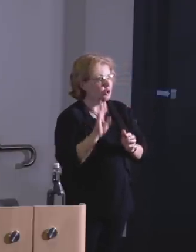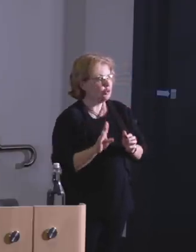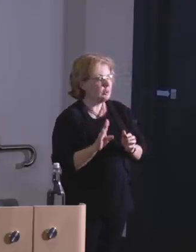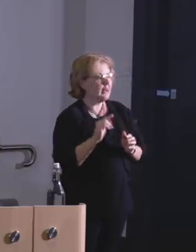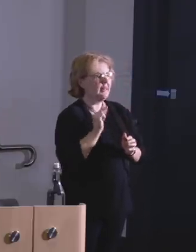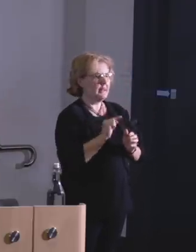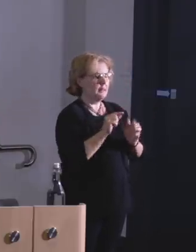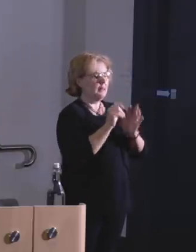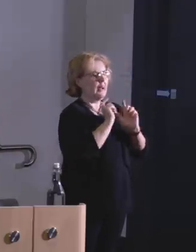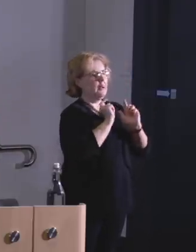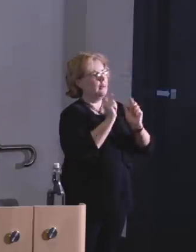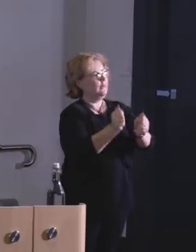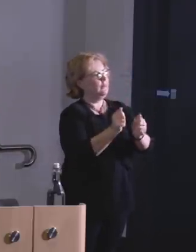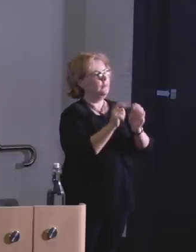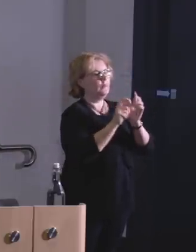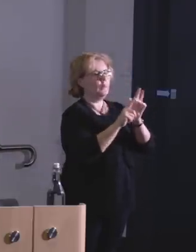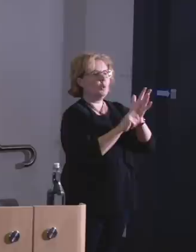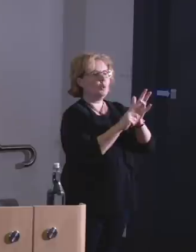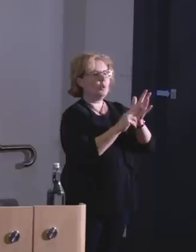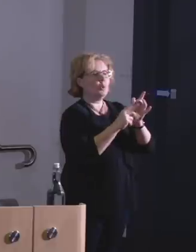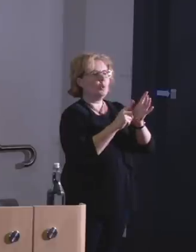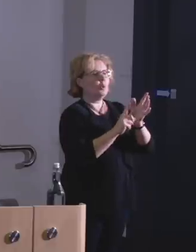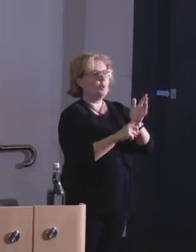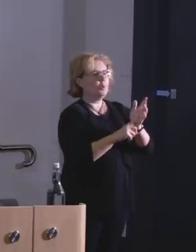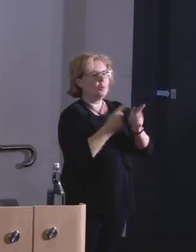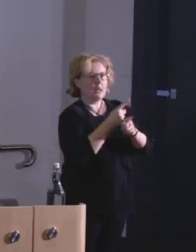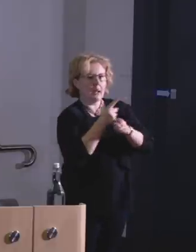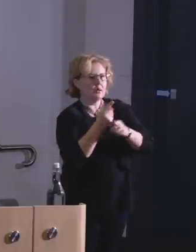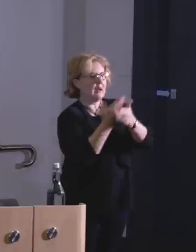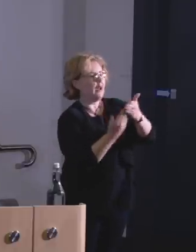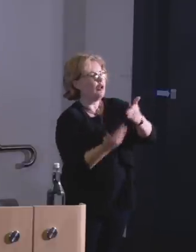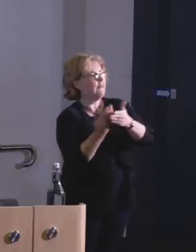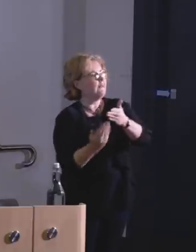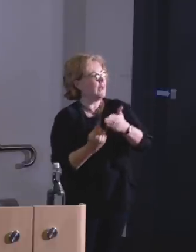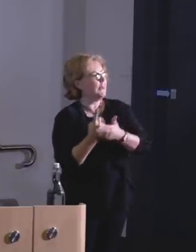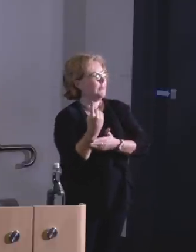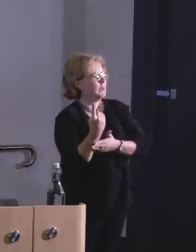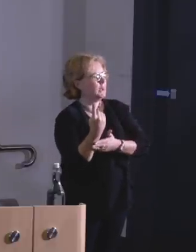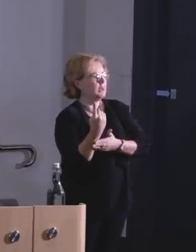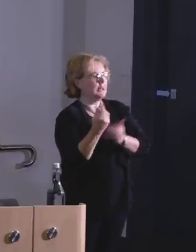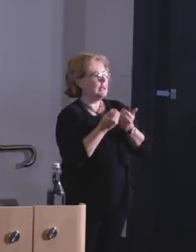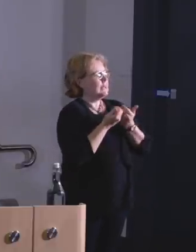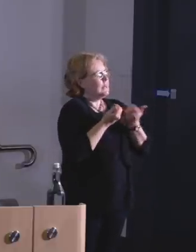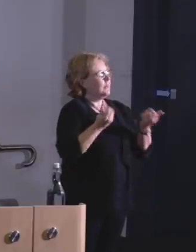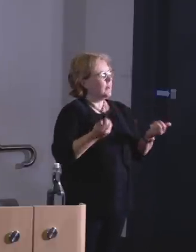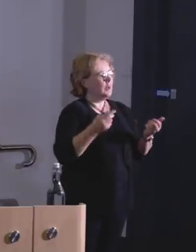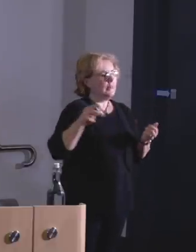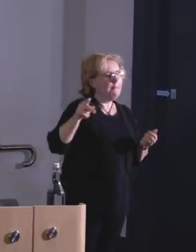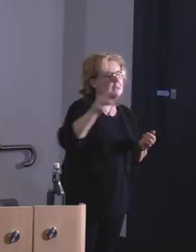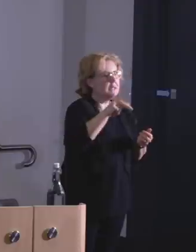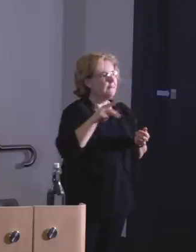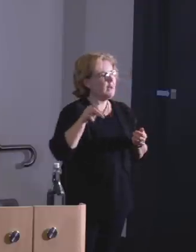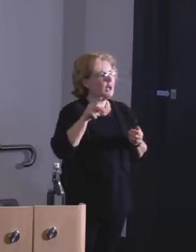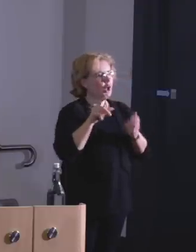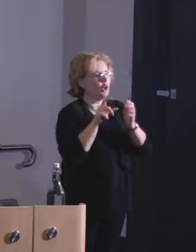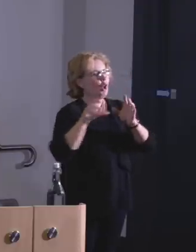post-colonial other narrative that was happening external to what was the Pacific Collective